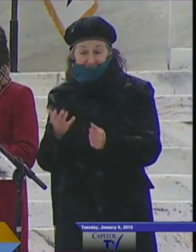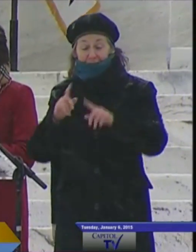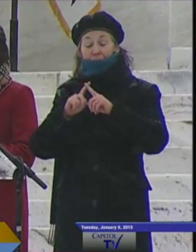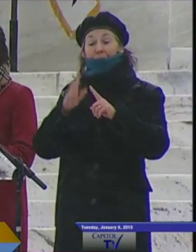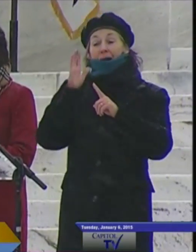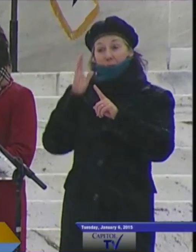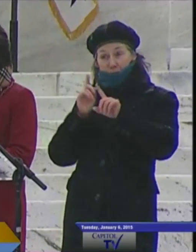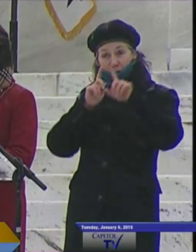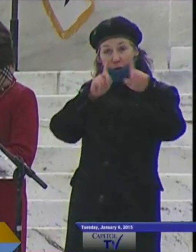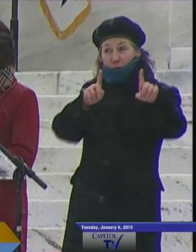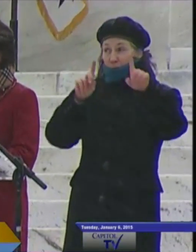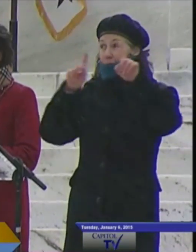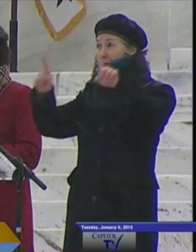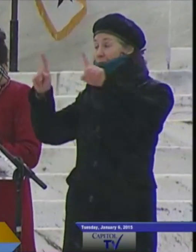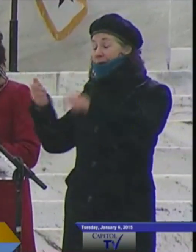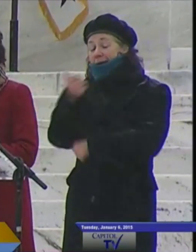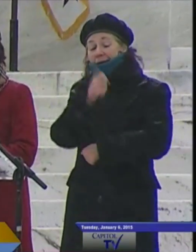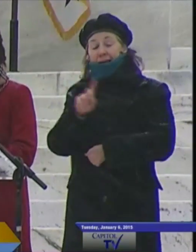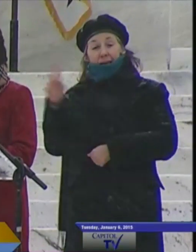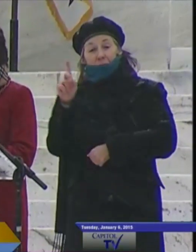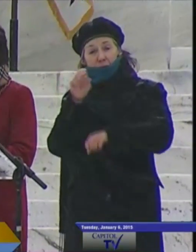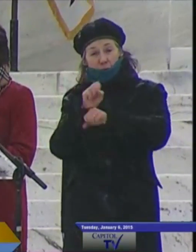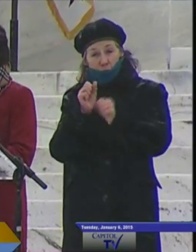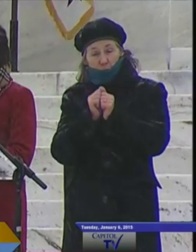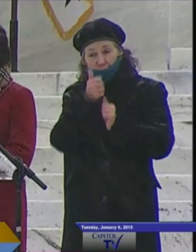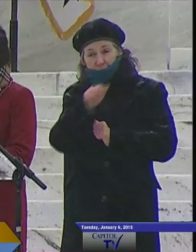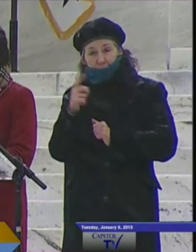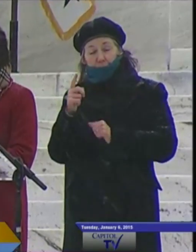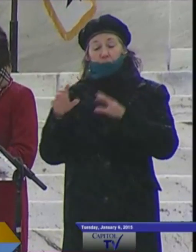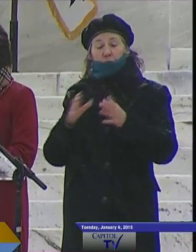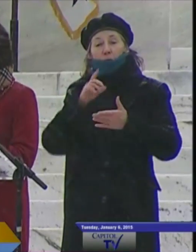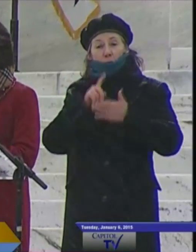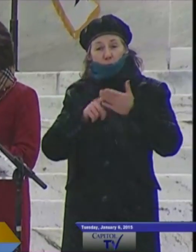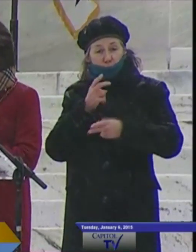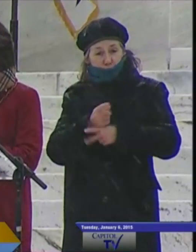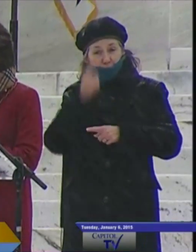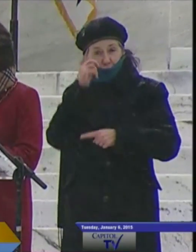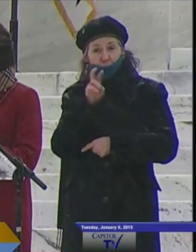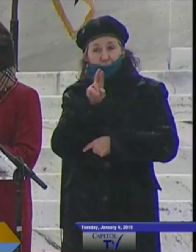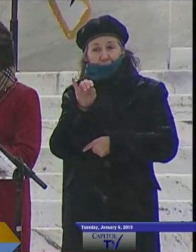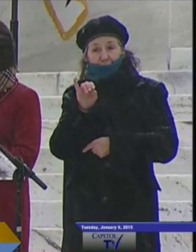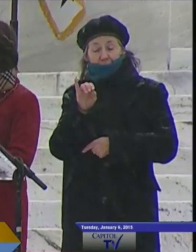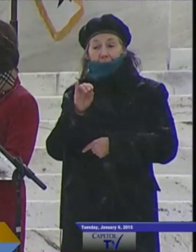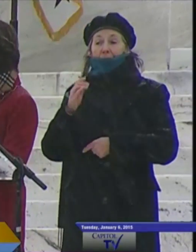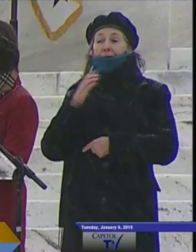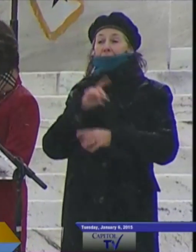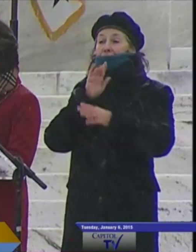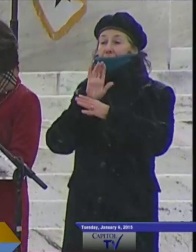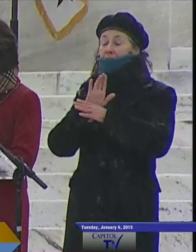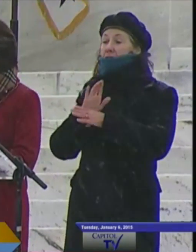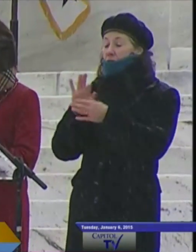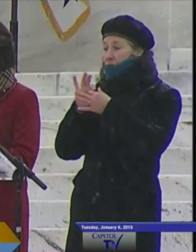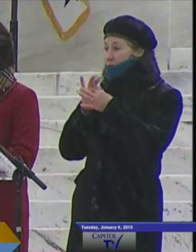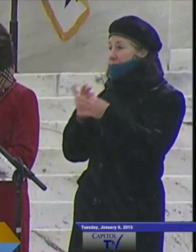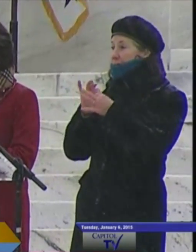anywhere, and I'll work with anyone who wants to do what's right for Rhode Island. And I'm especially committed to collaborating with Speaker Mattiello